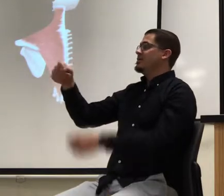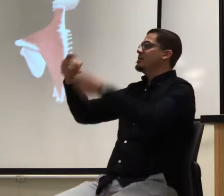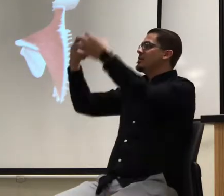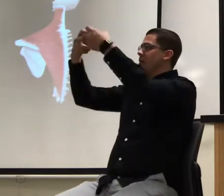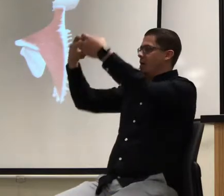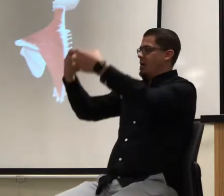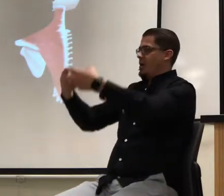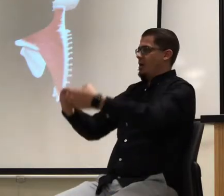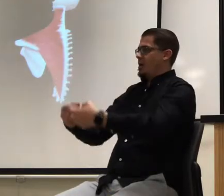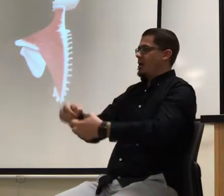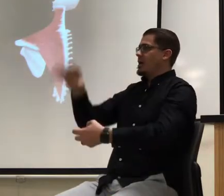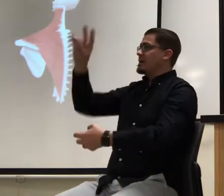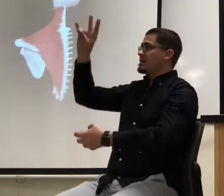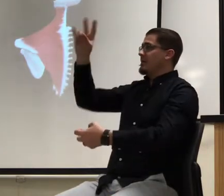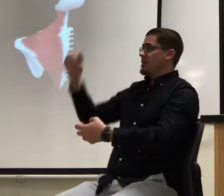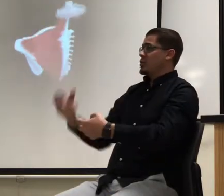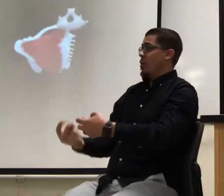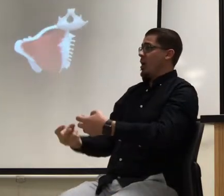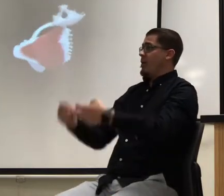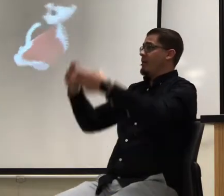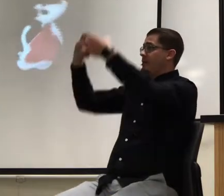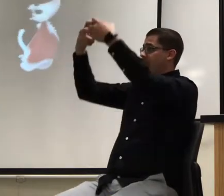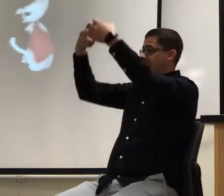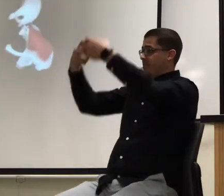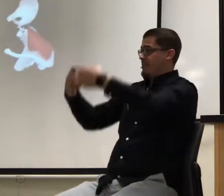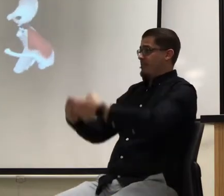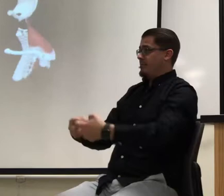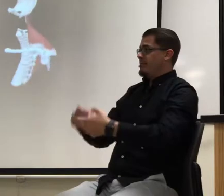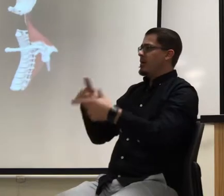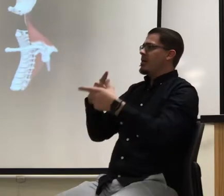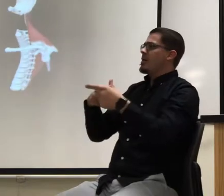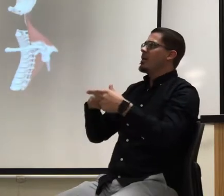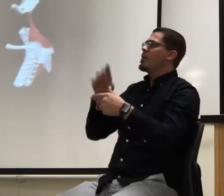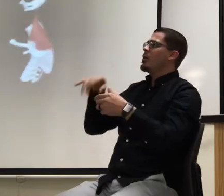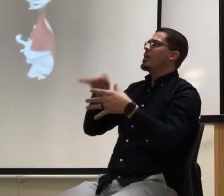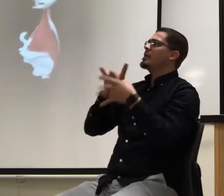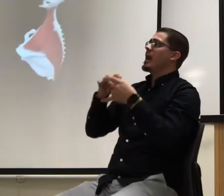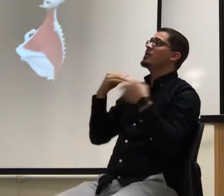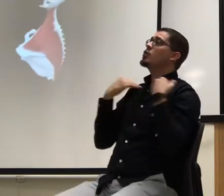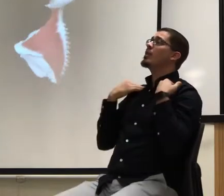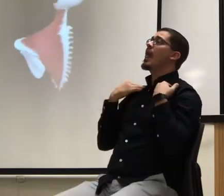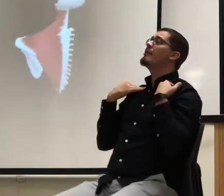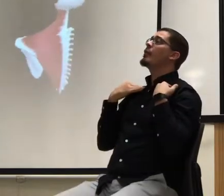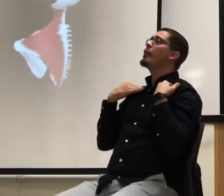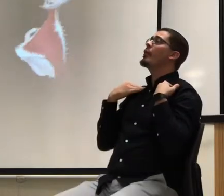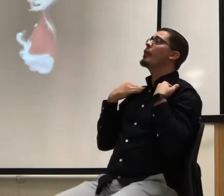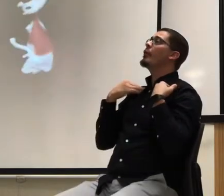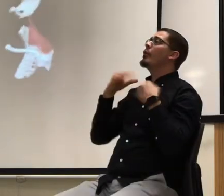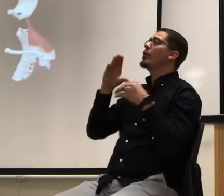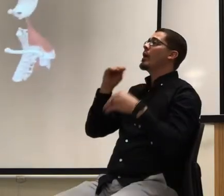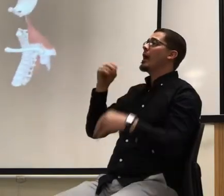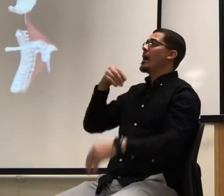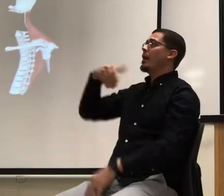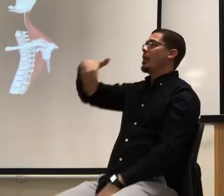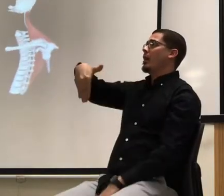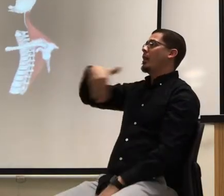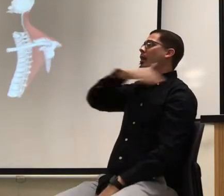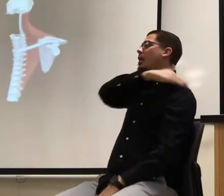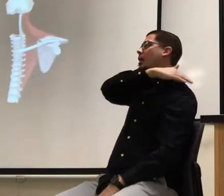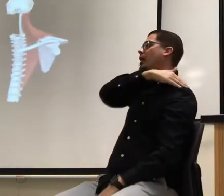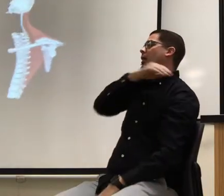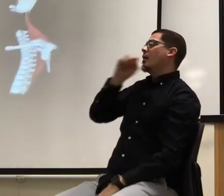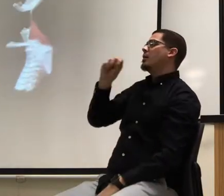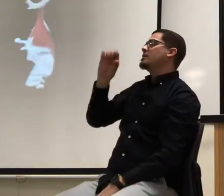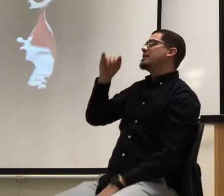and attaches to different parts of the clavicle, as well as the scapula. So they picture